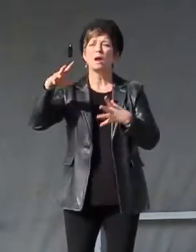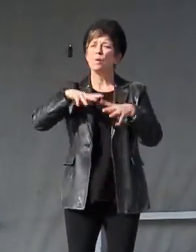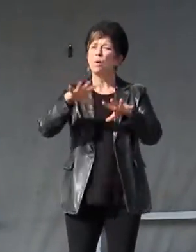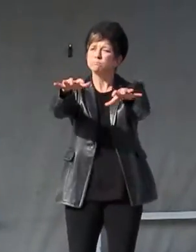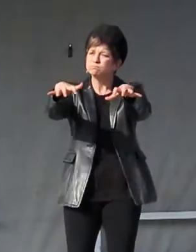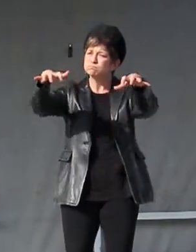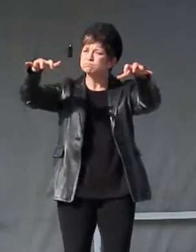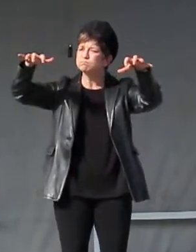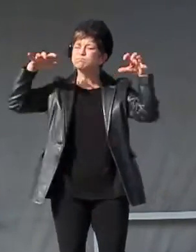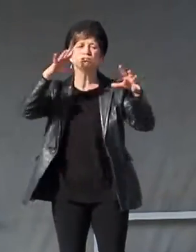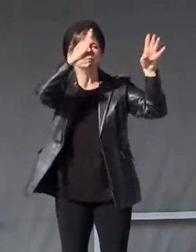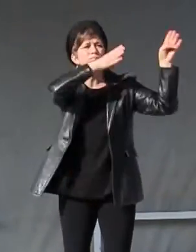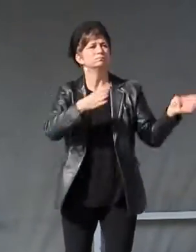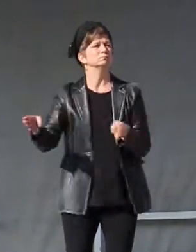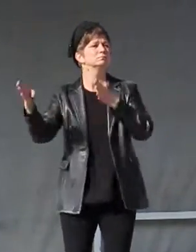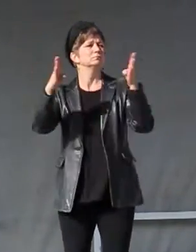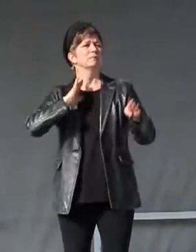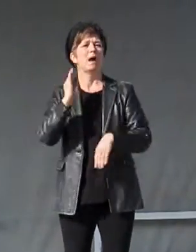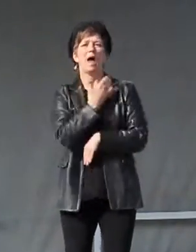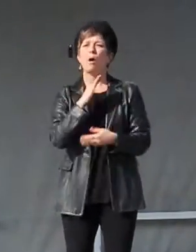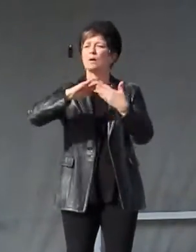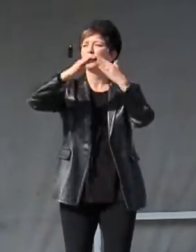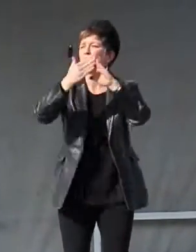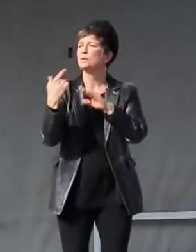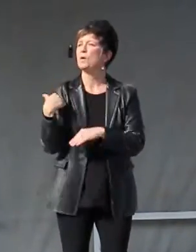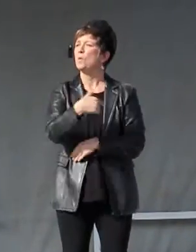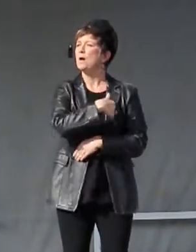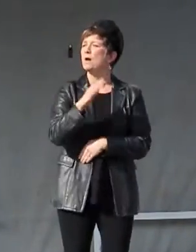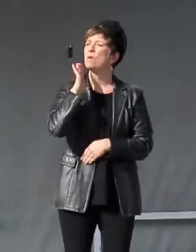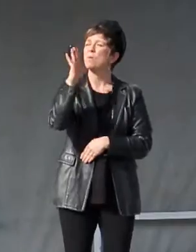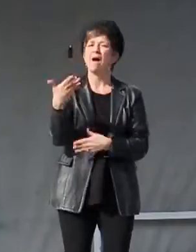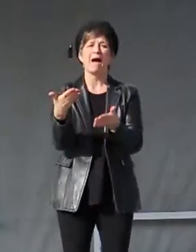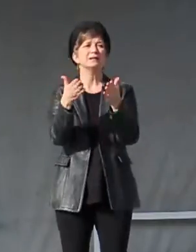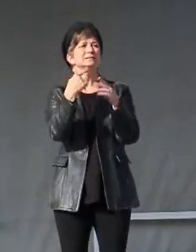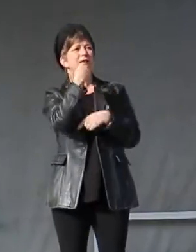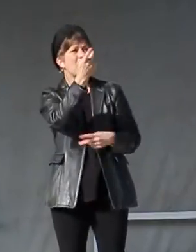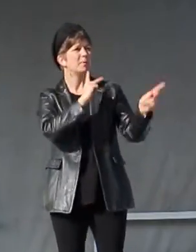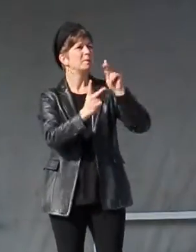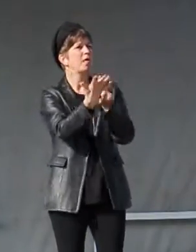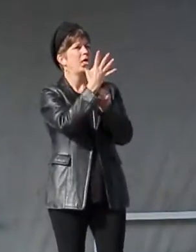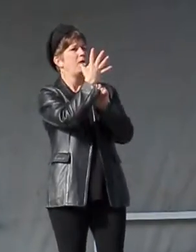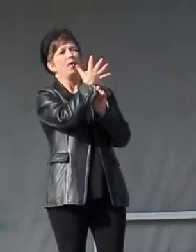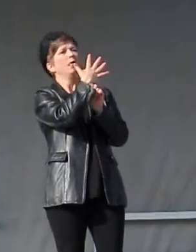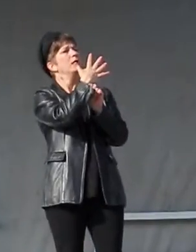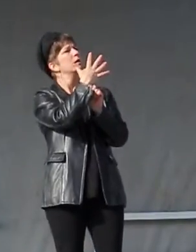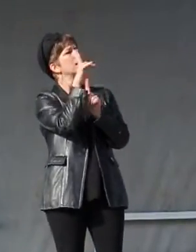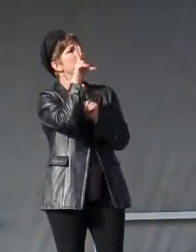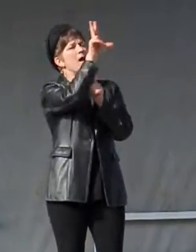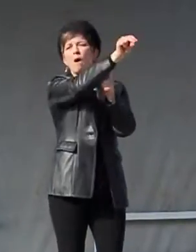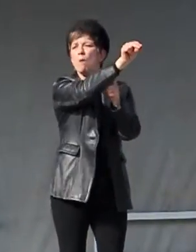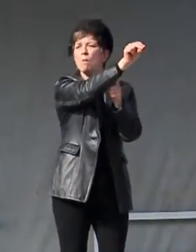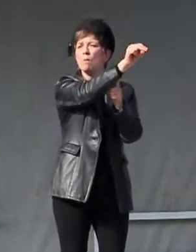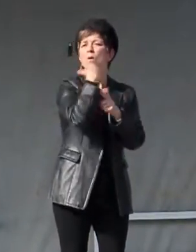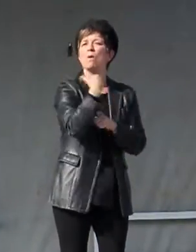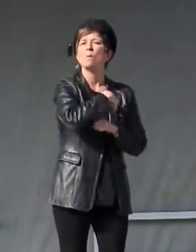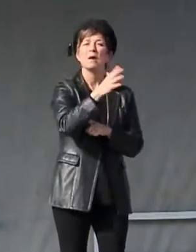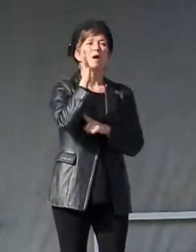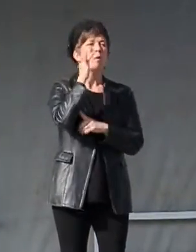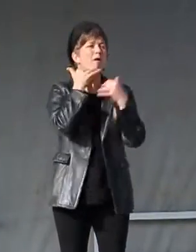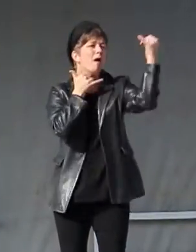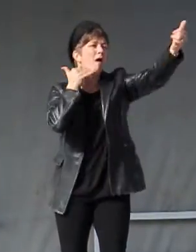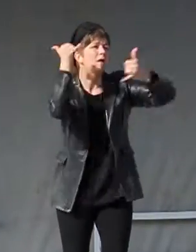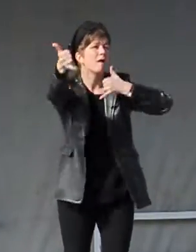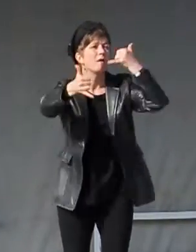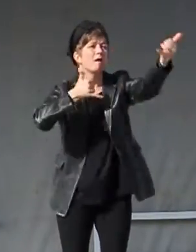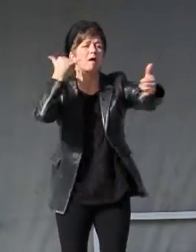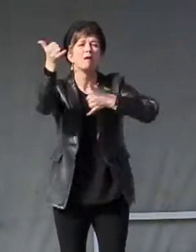and we will organize in yes. our communities. Yes. We will call out those who try to intimidate us. Yes. We will jam the phone lines, we